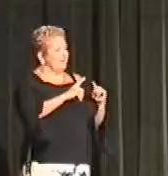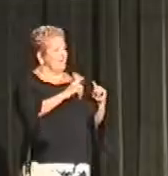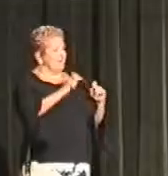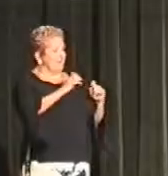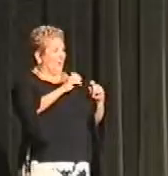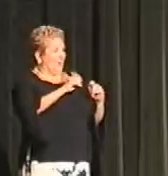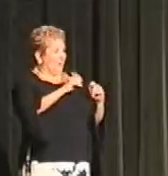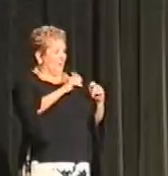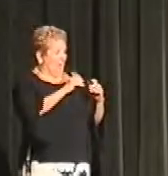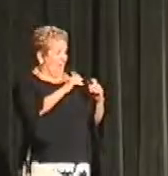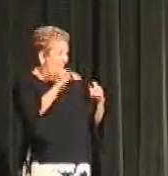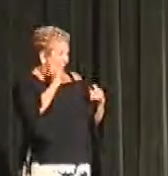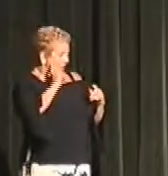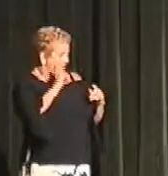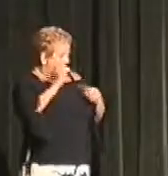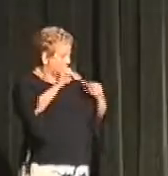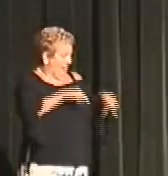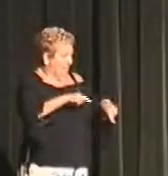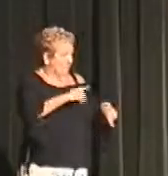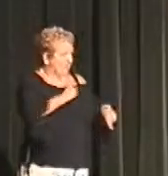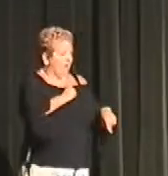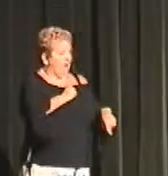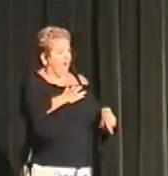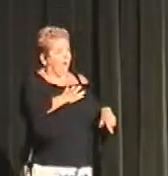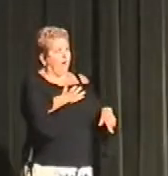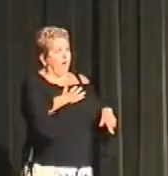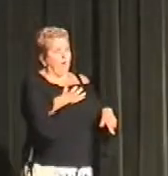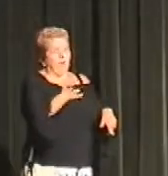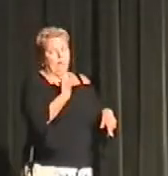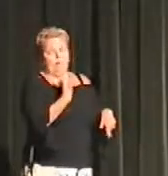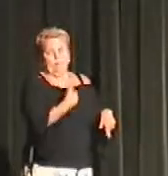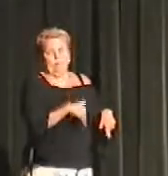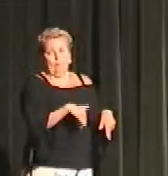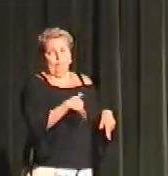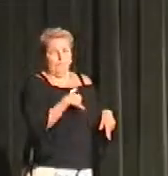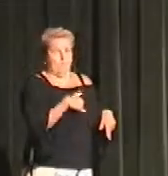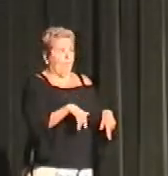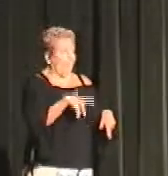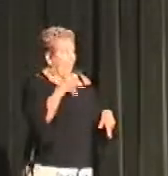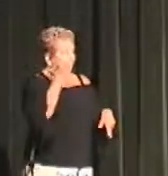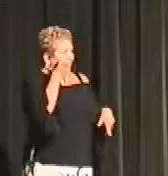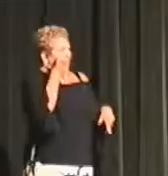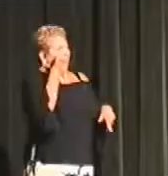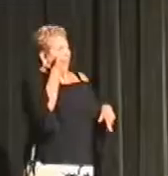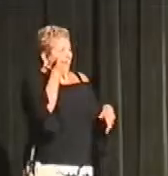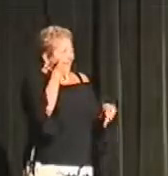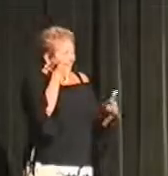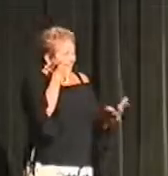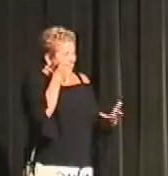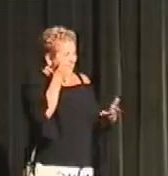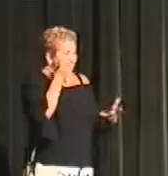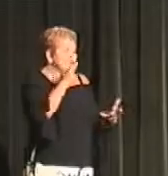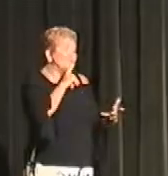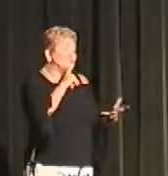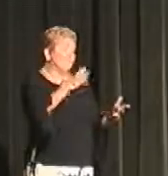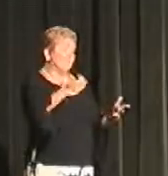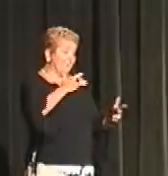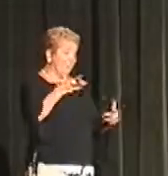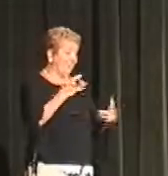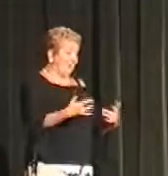When I got to that conference, there was a guy there, and because I am really a person who has been greatly